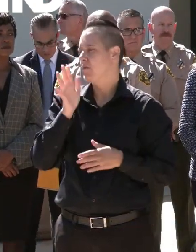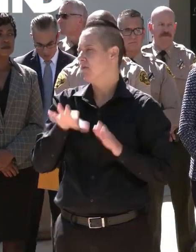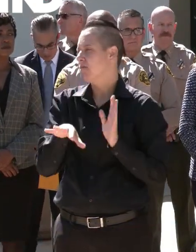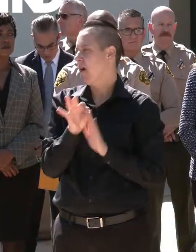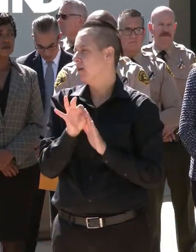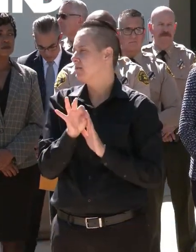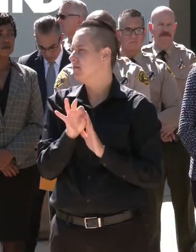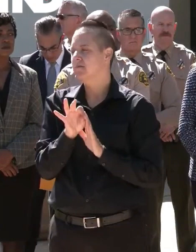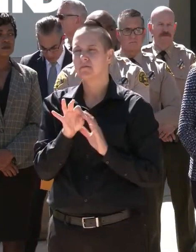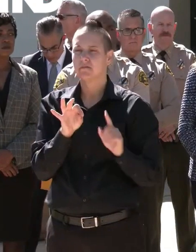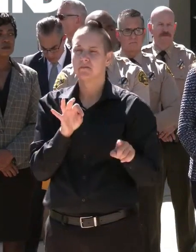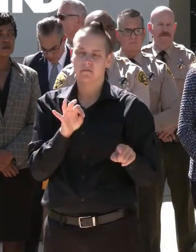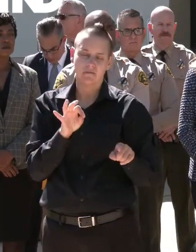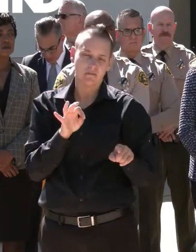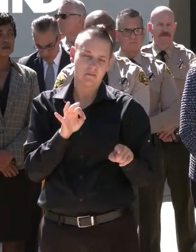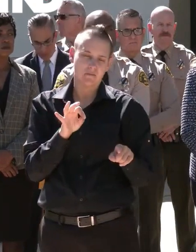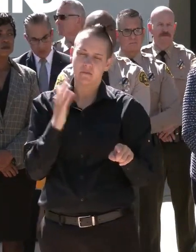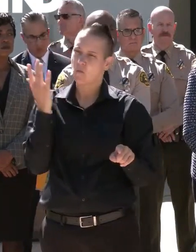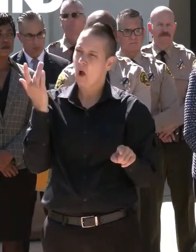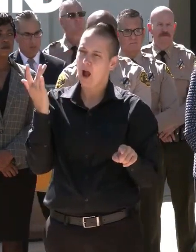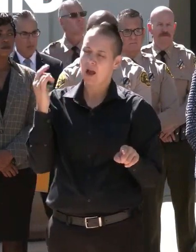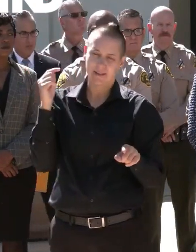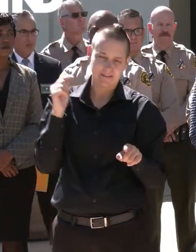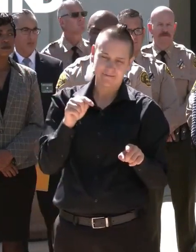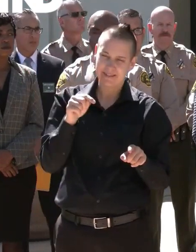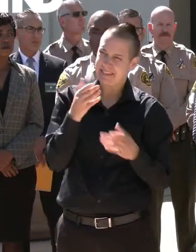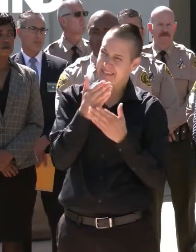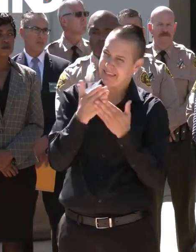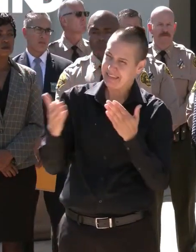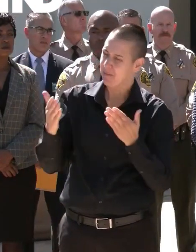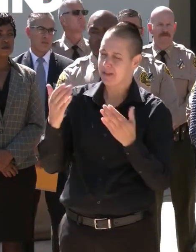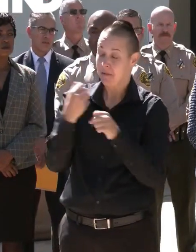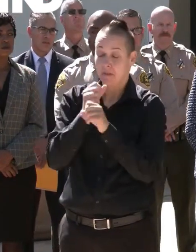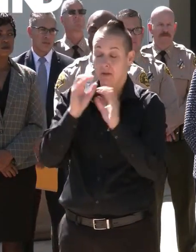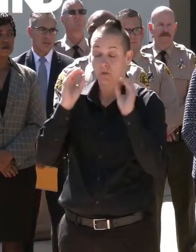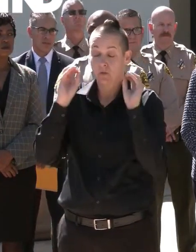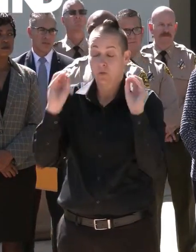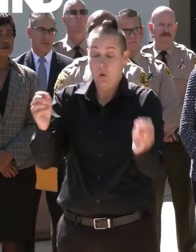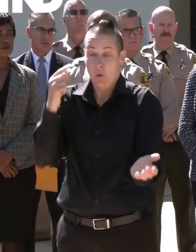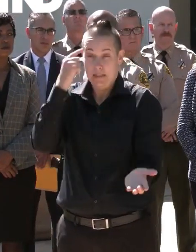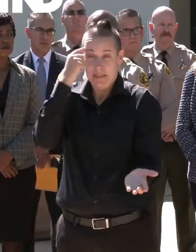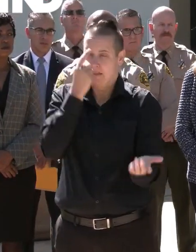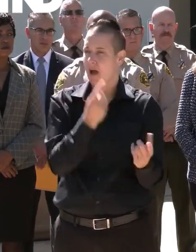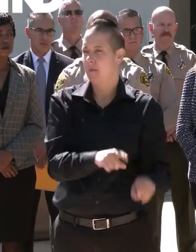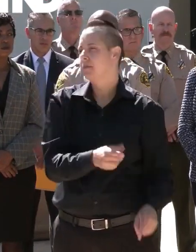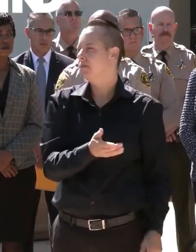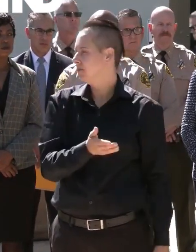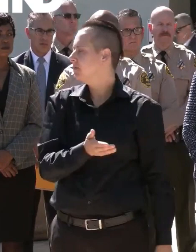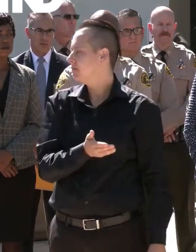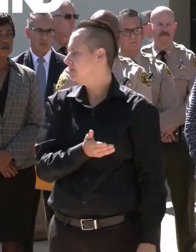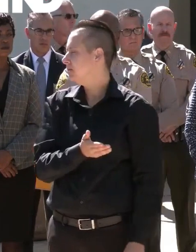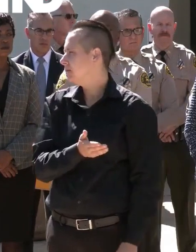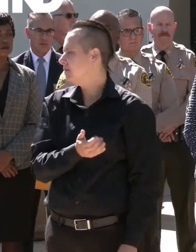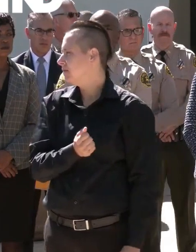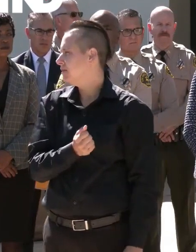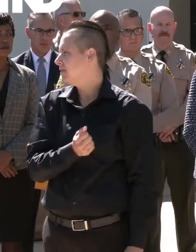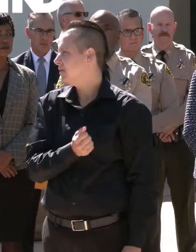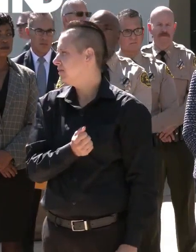bottom of why something that makes absolutely no sense occurred.